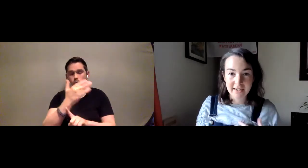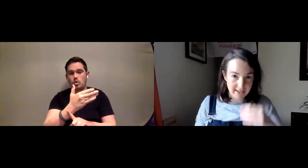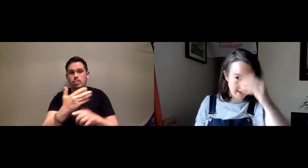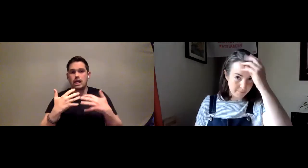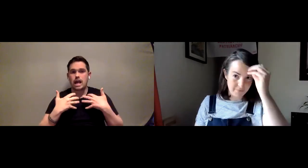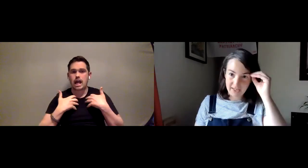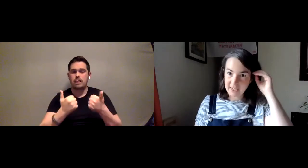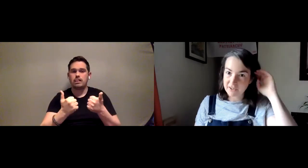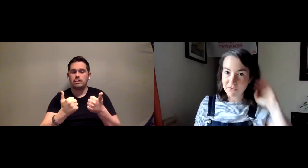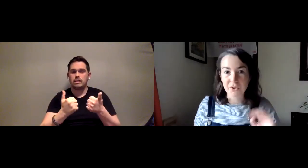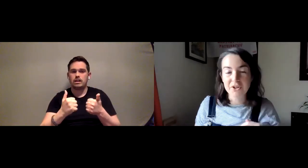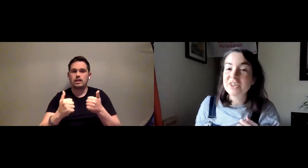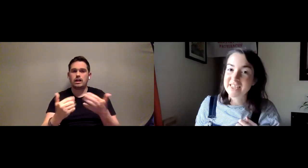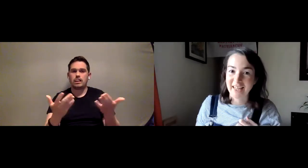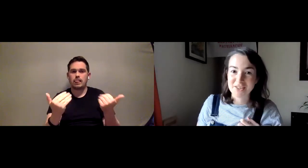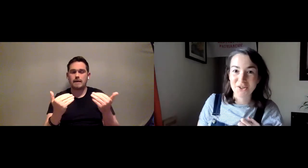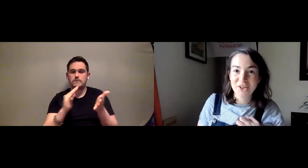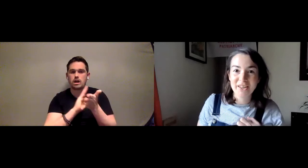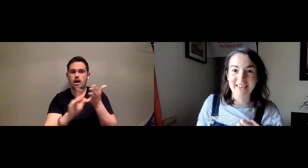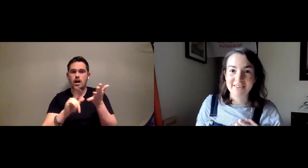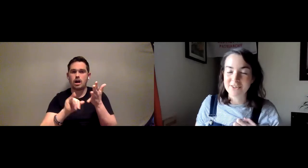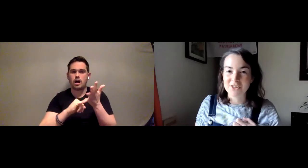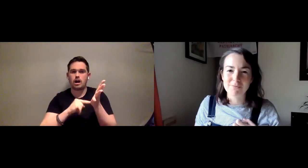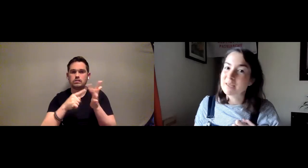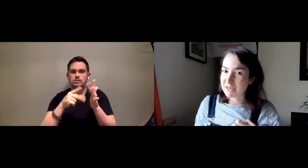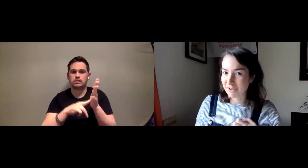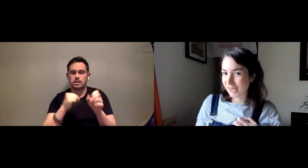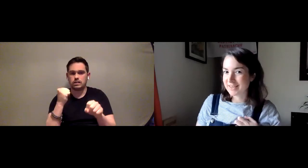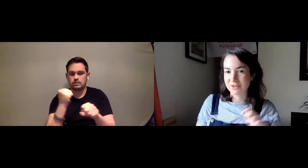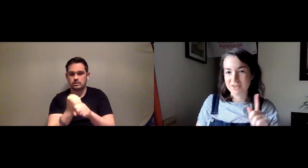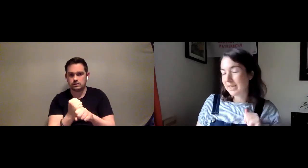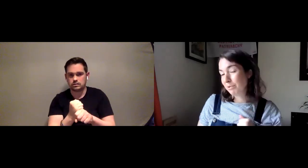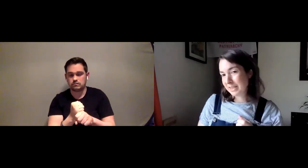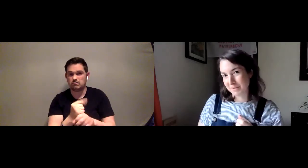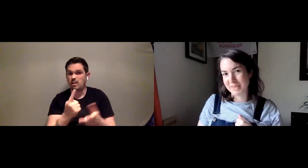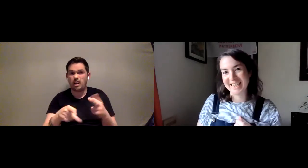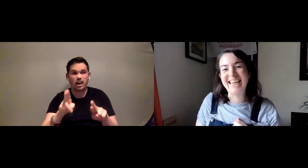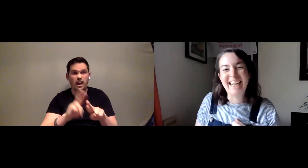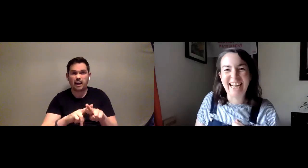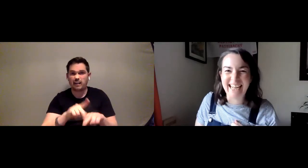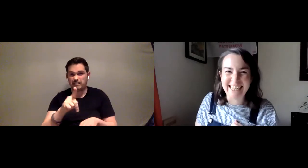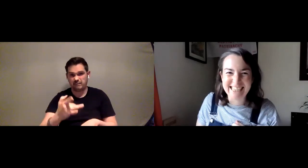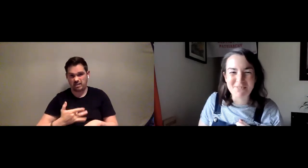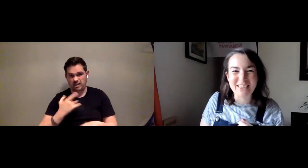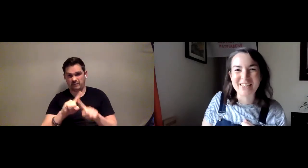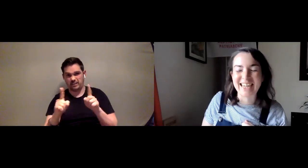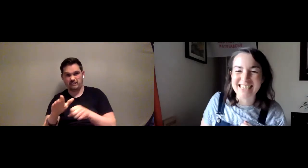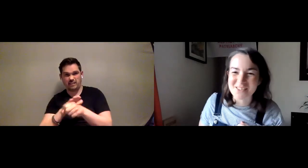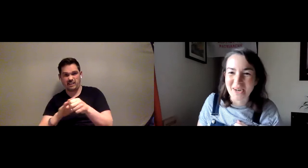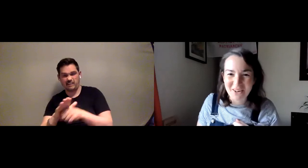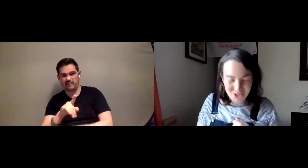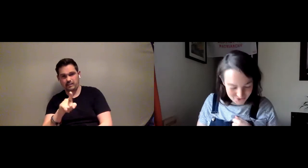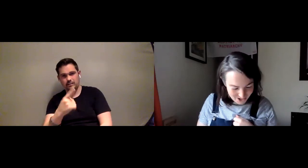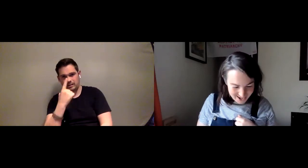night. If you're not in Glasgow, then you can just read the briefing and take all the key points from it and speak to your